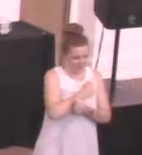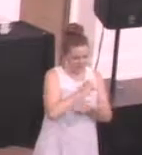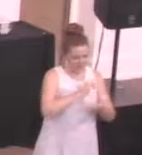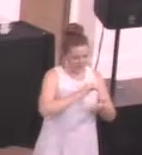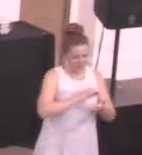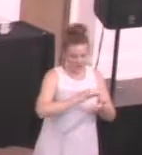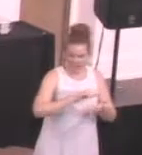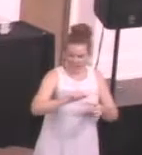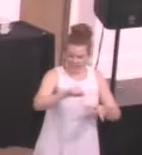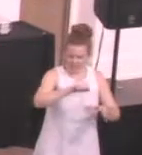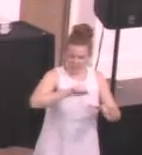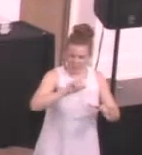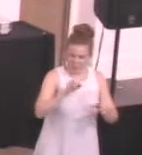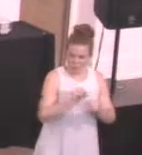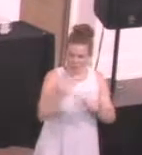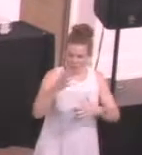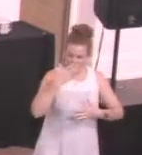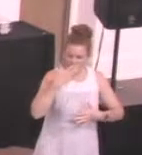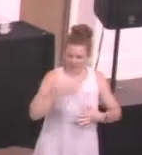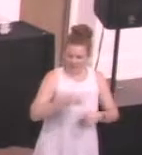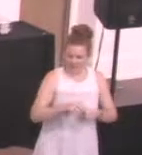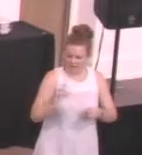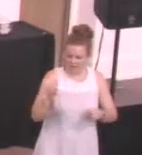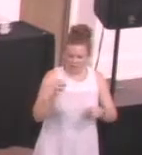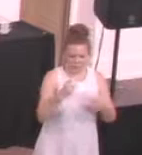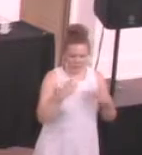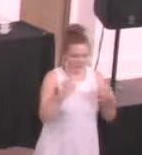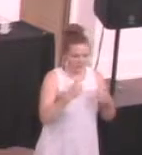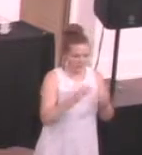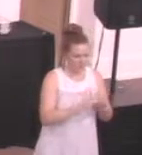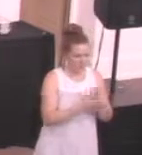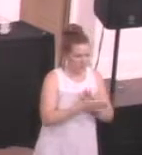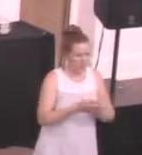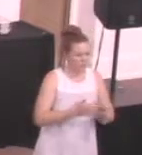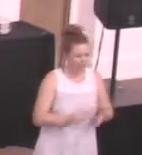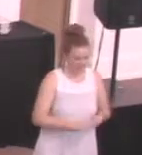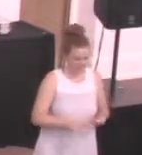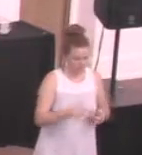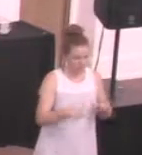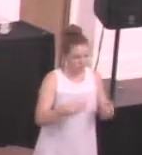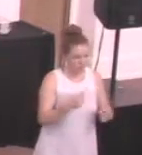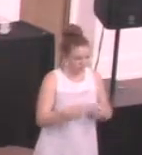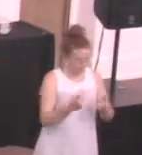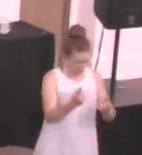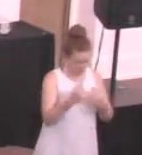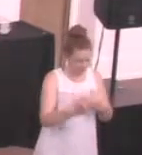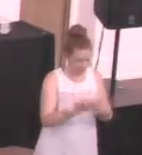for me, and he covered me in it so that my sins would be forgiven. Because when I come before